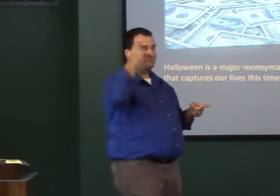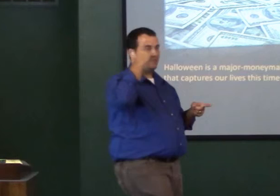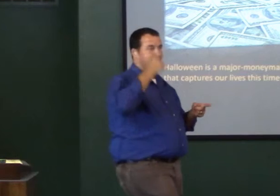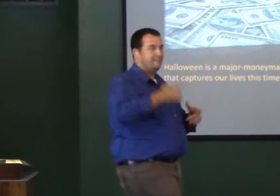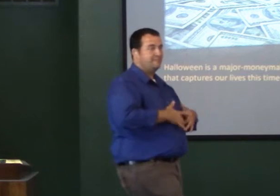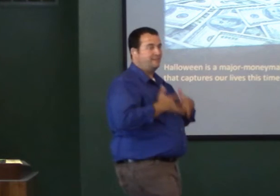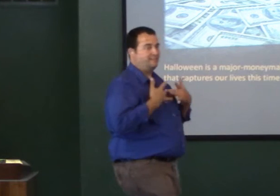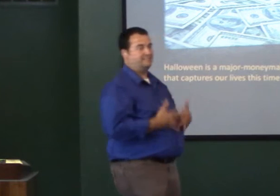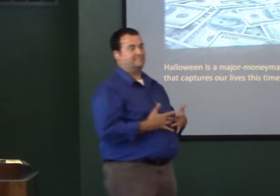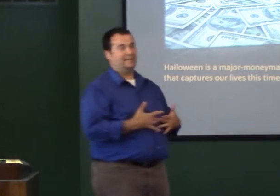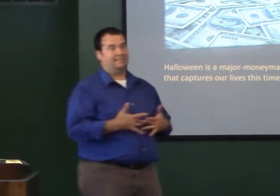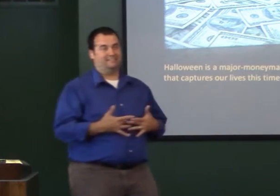gets the most amount of money.